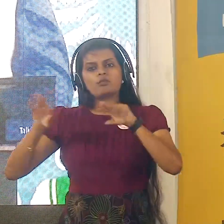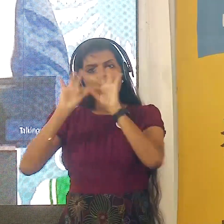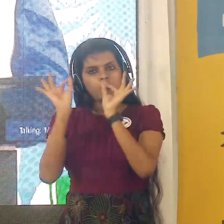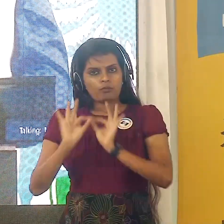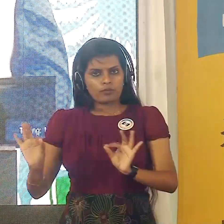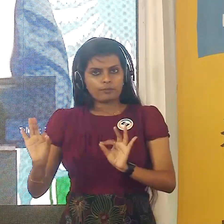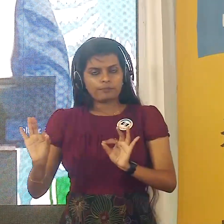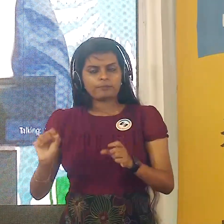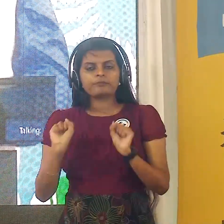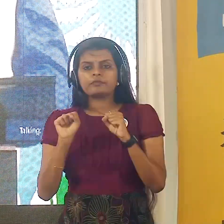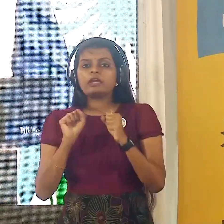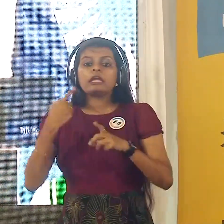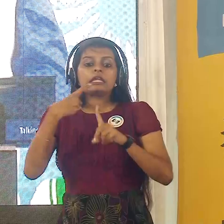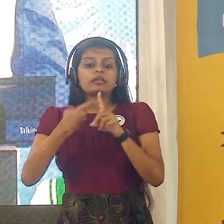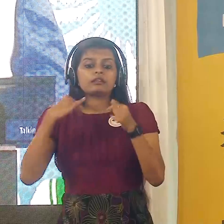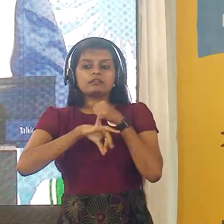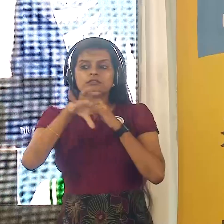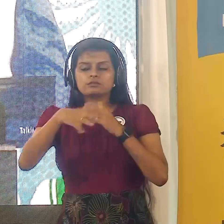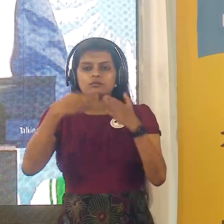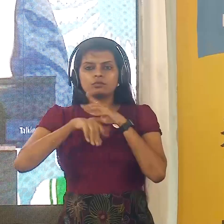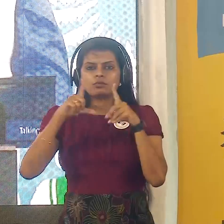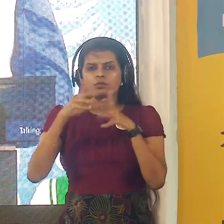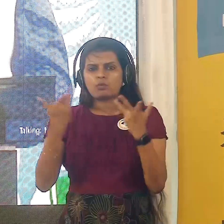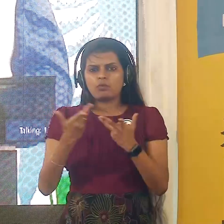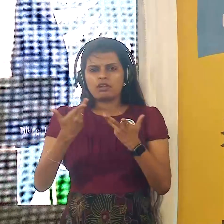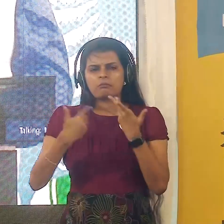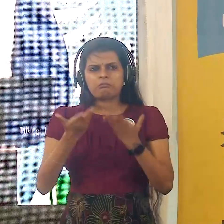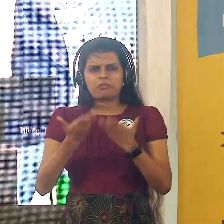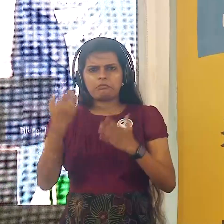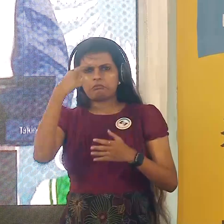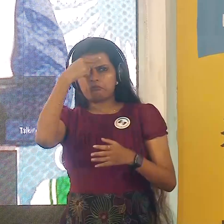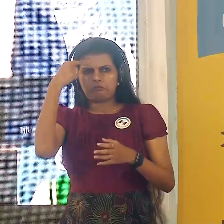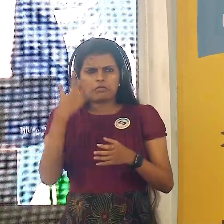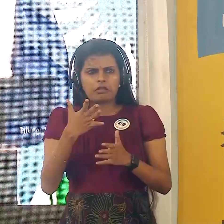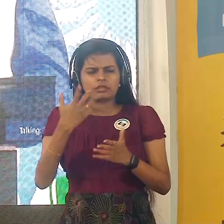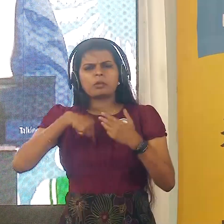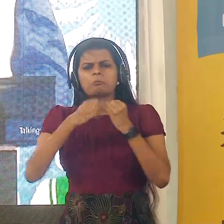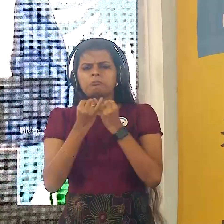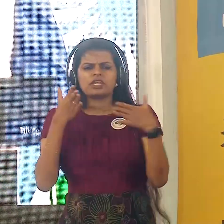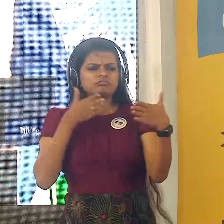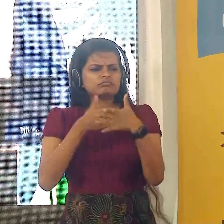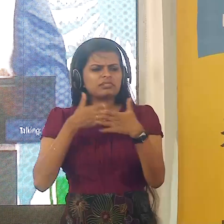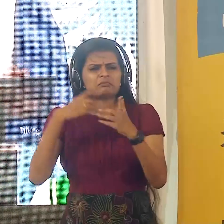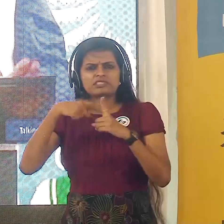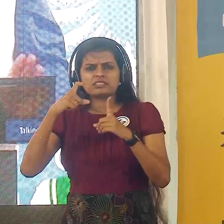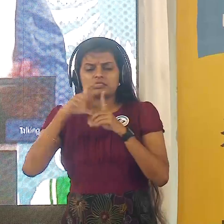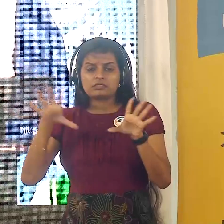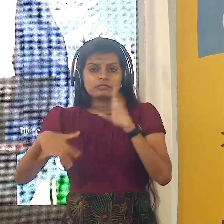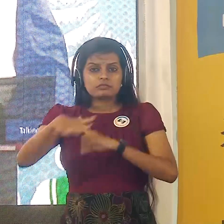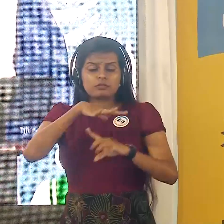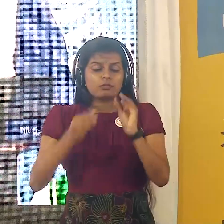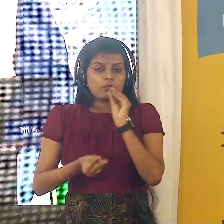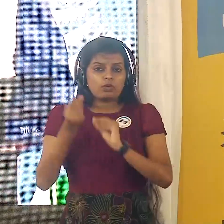Not only that, Kerala state somehow has been little unfortunate in facing many disasters,